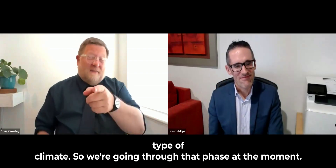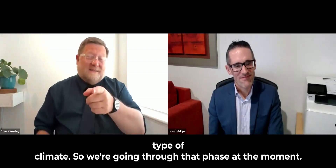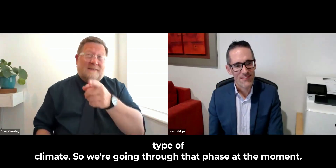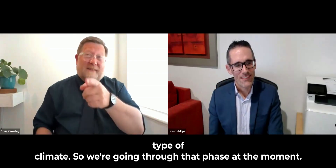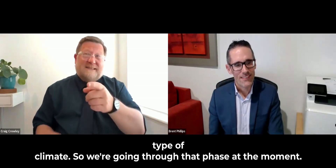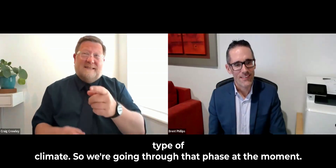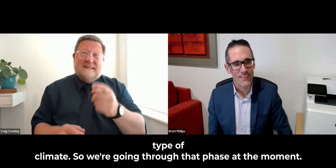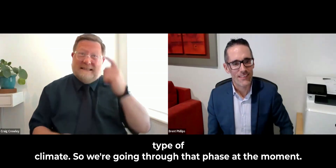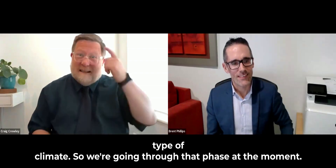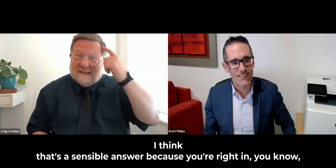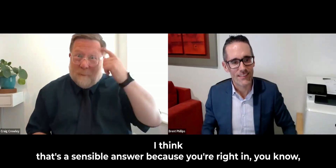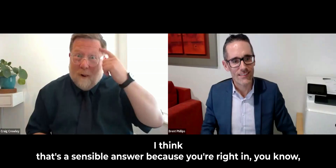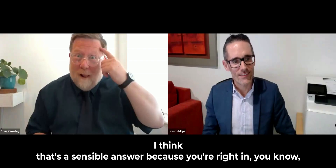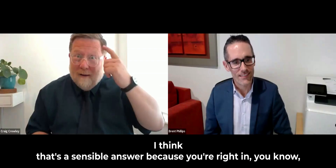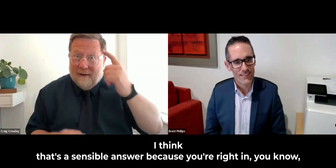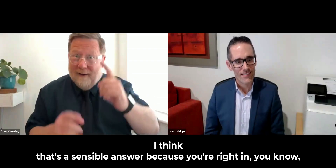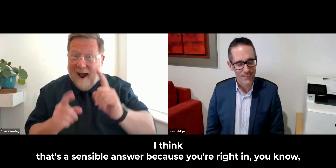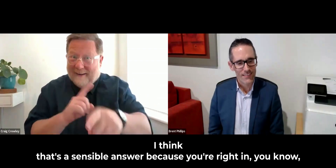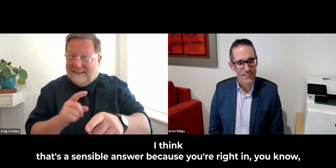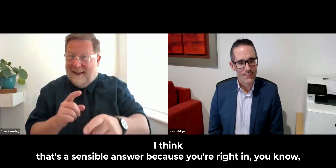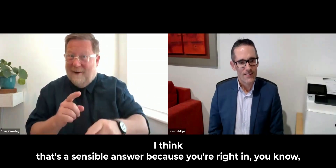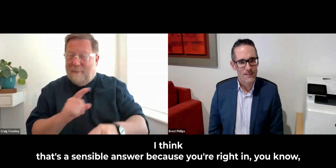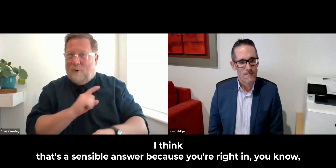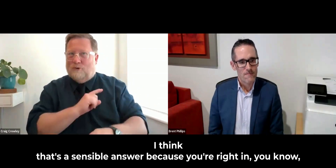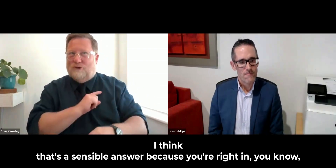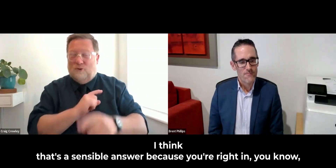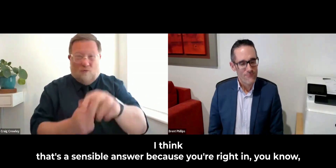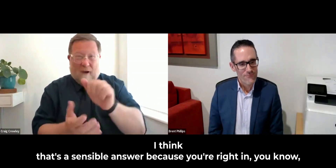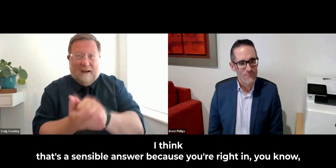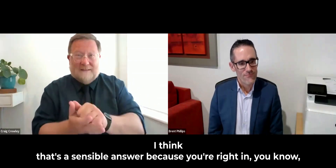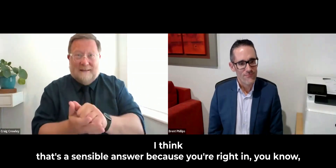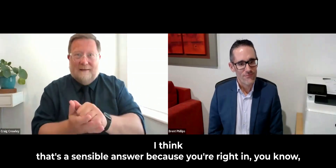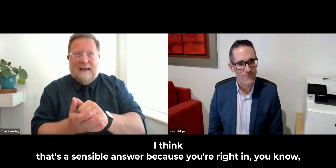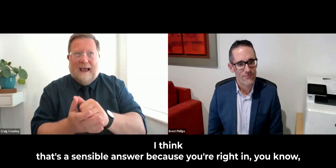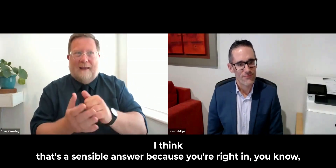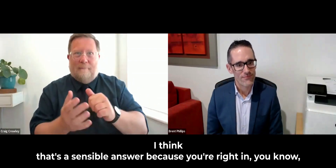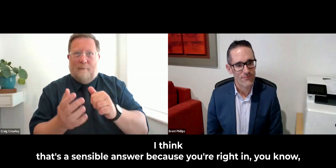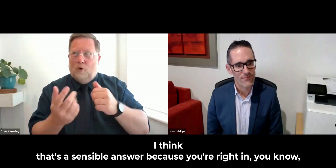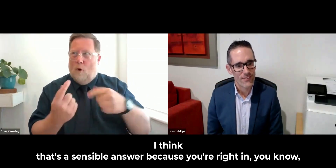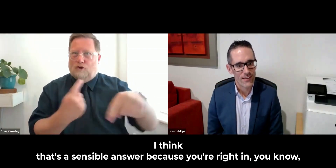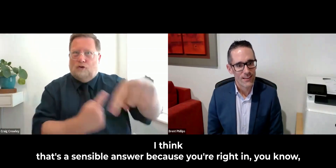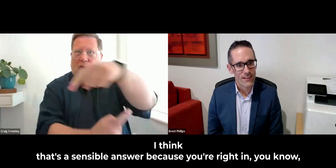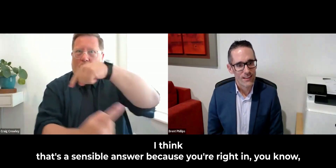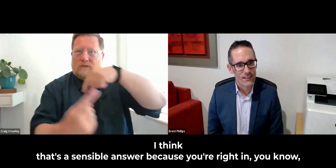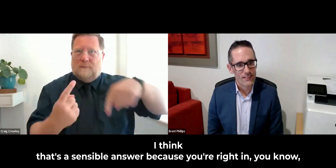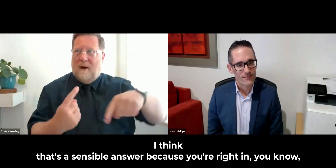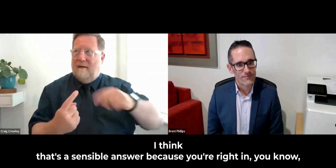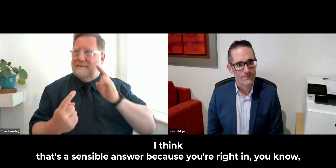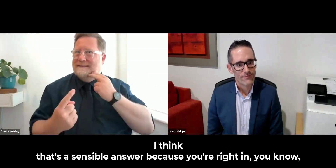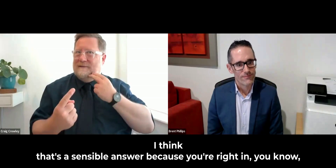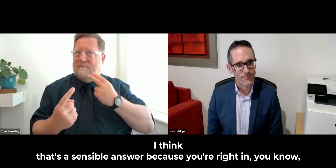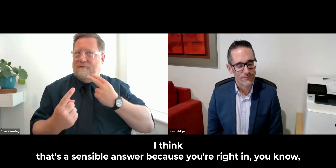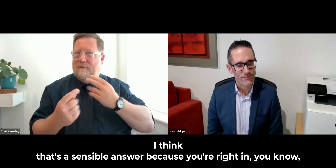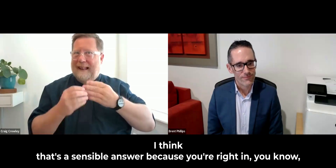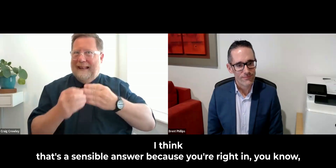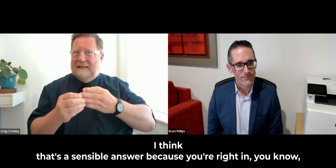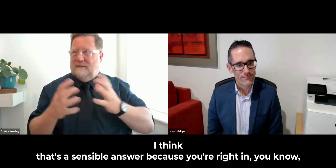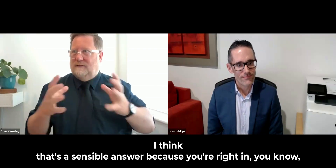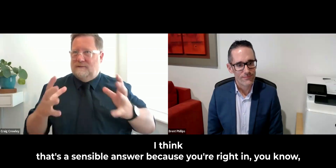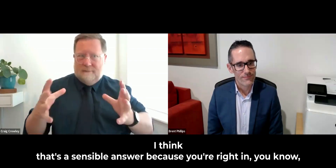moment. I think that's a sensible answer, because you're right in,